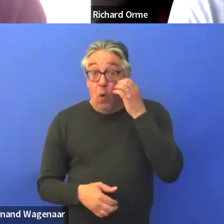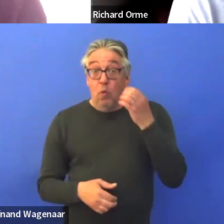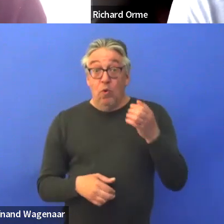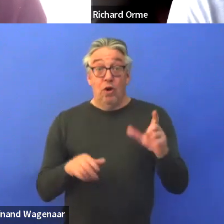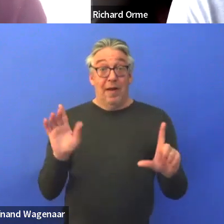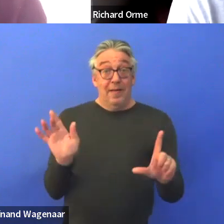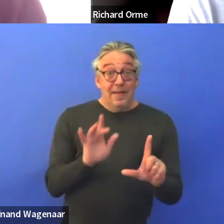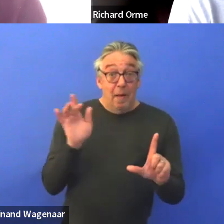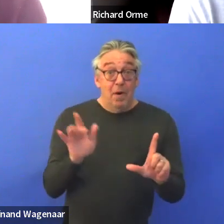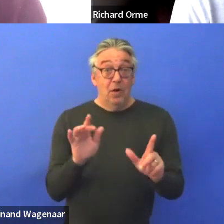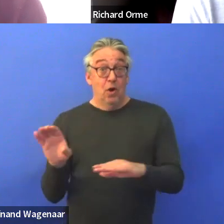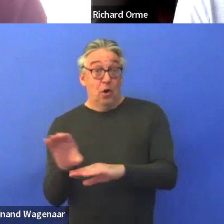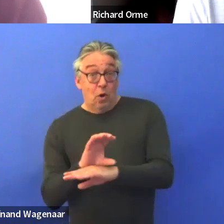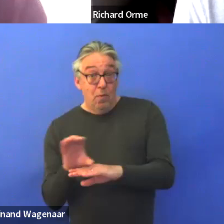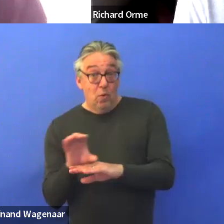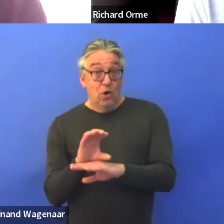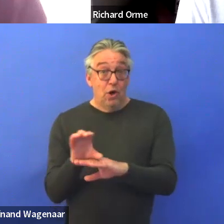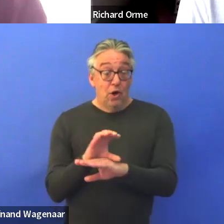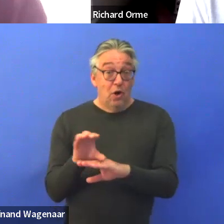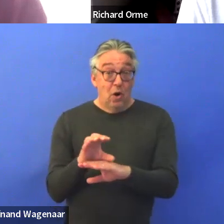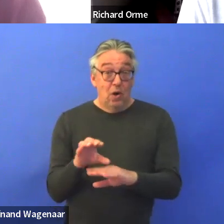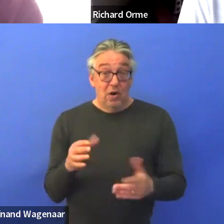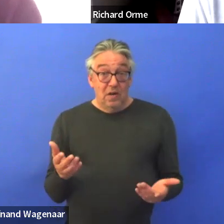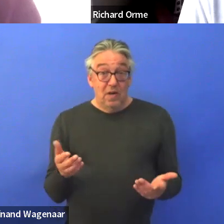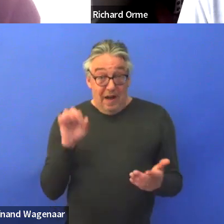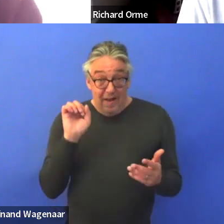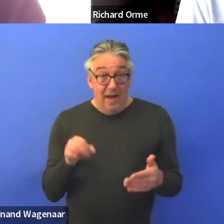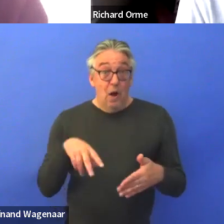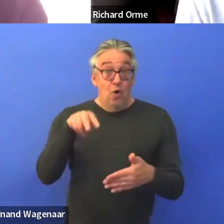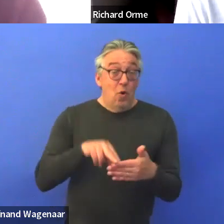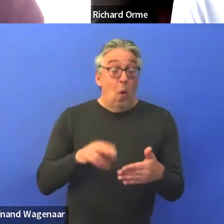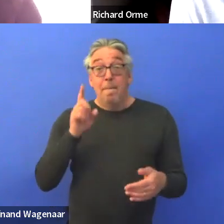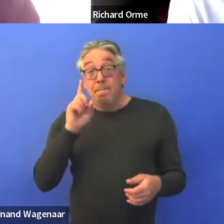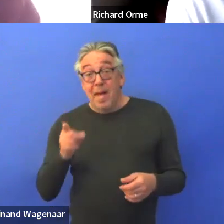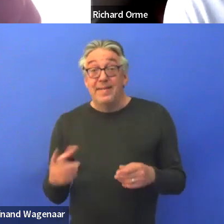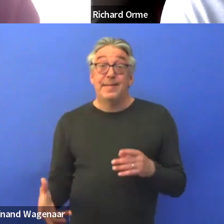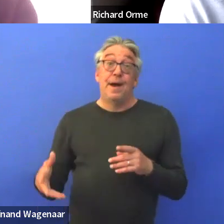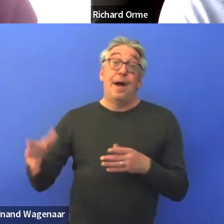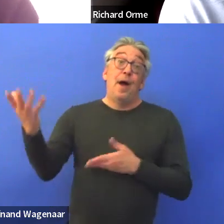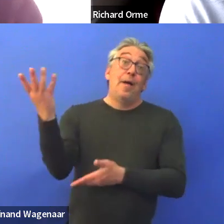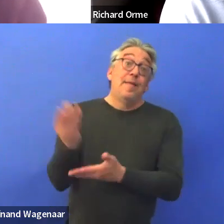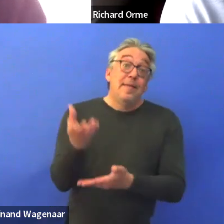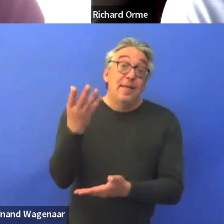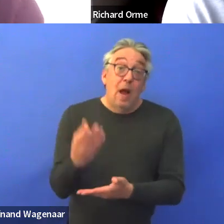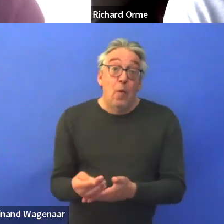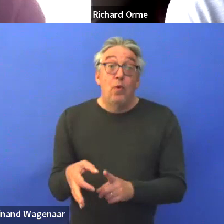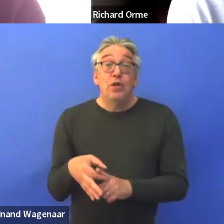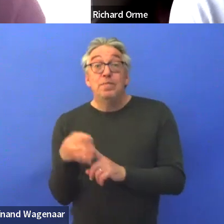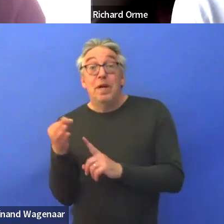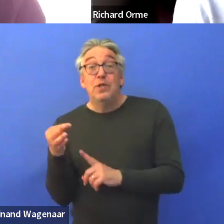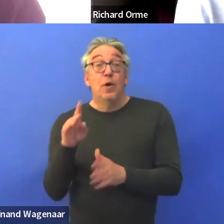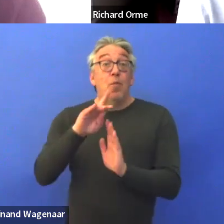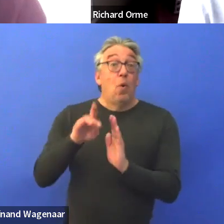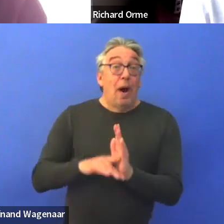and computers without having to install an additional software. Some of them, they include already